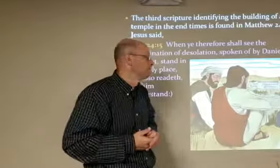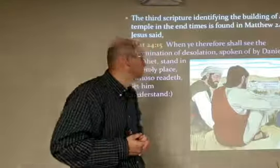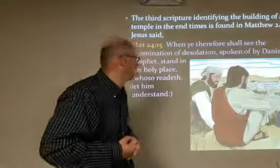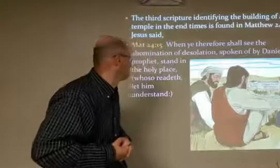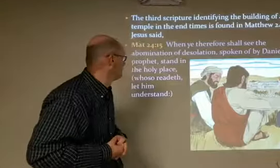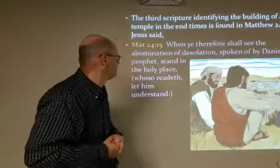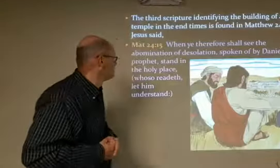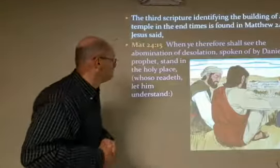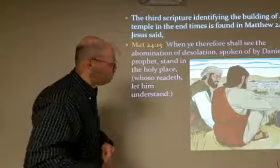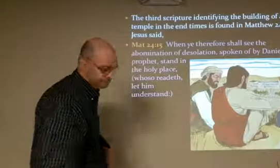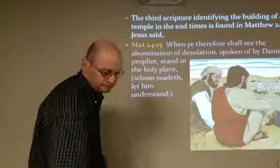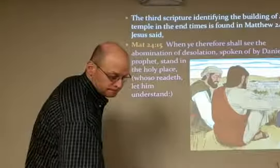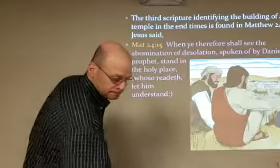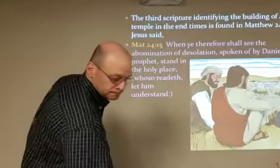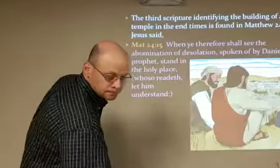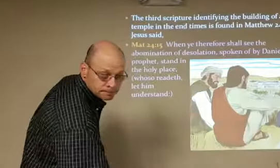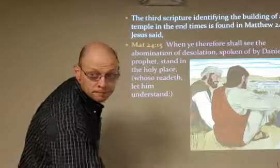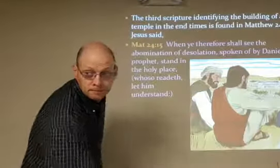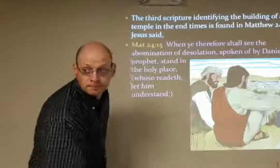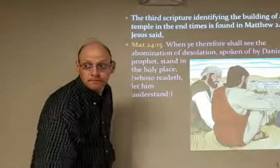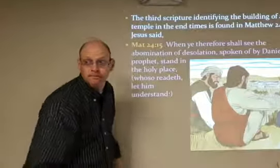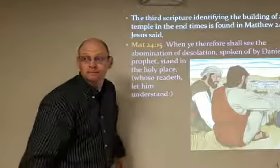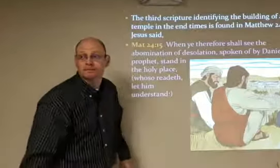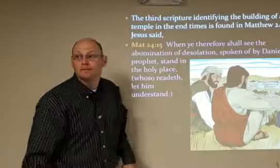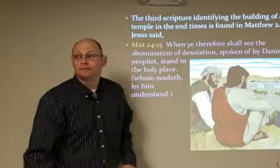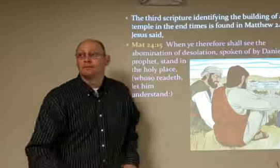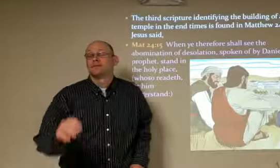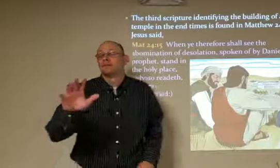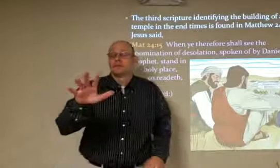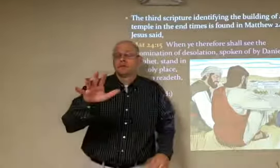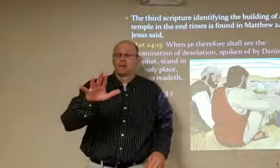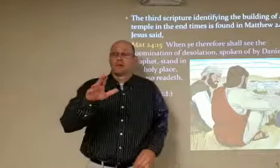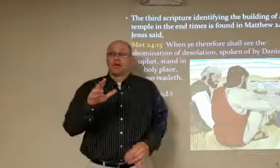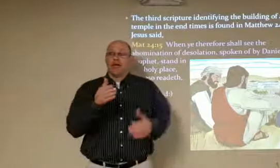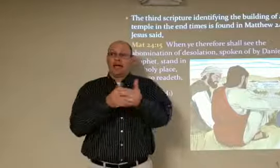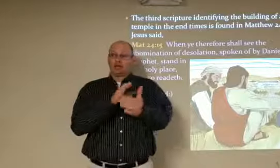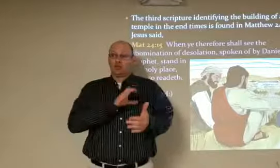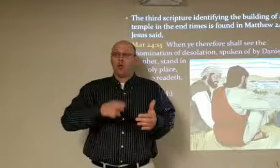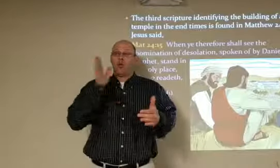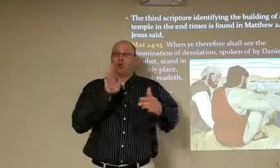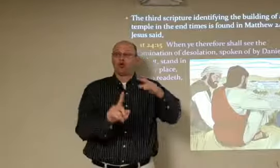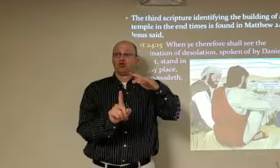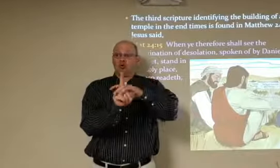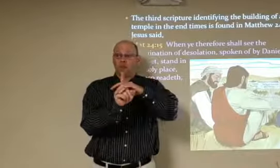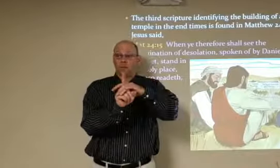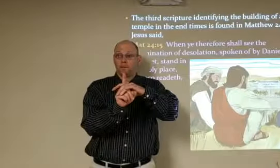say that last part again. Say that last part again. 3.5. So the Antichrist will